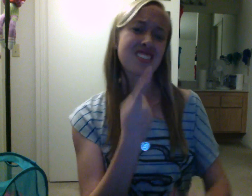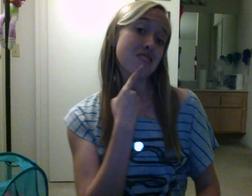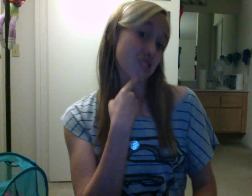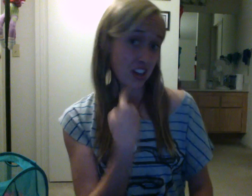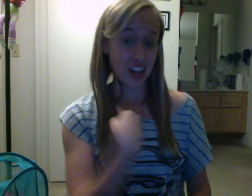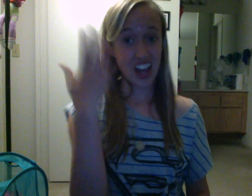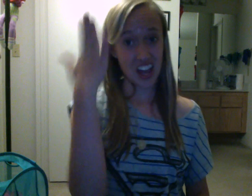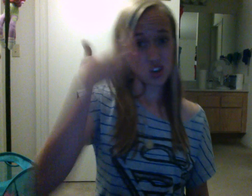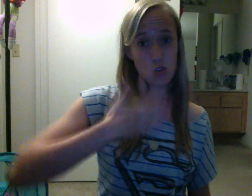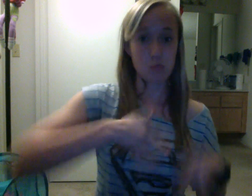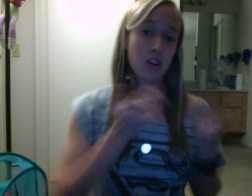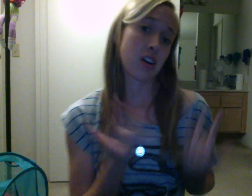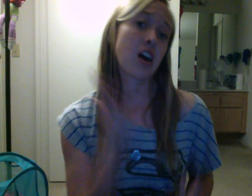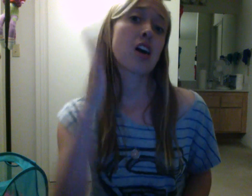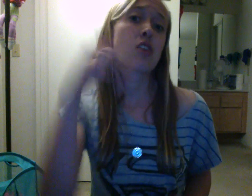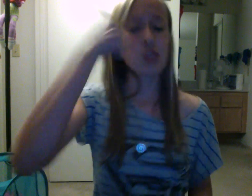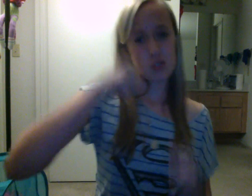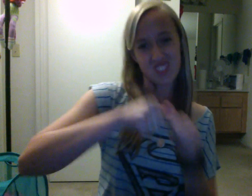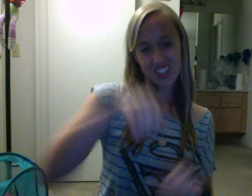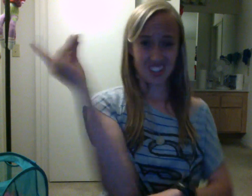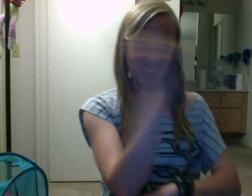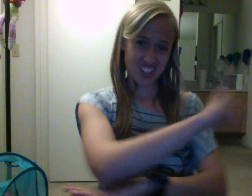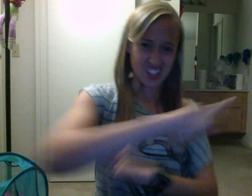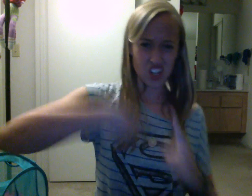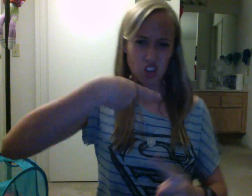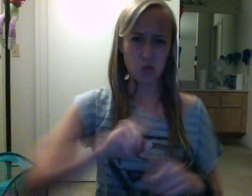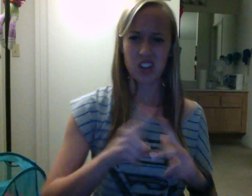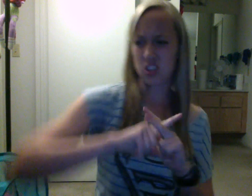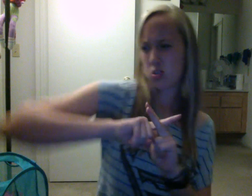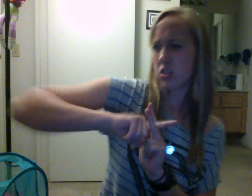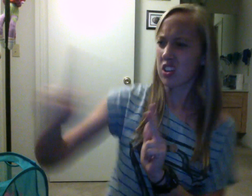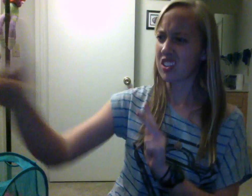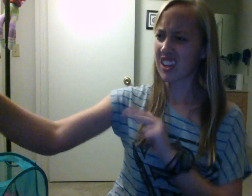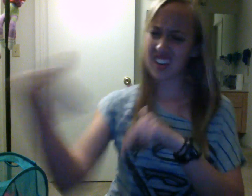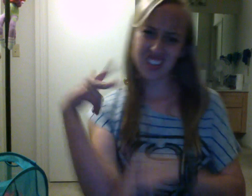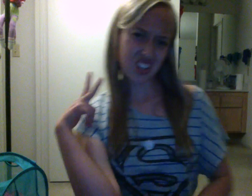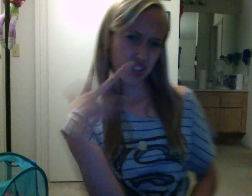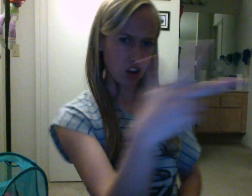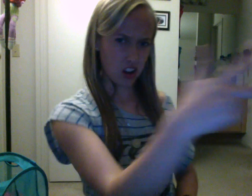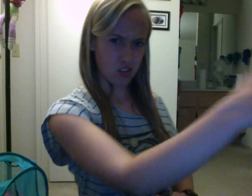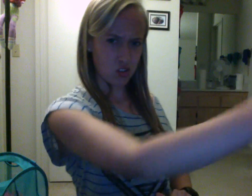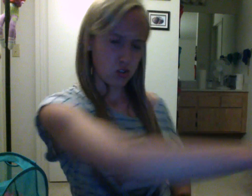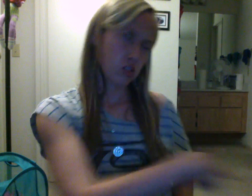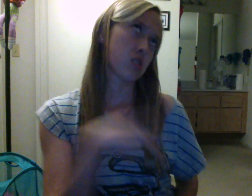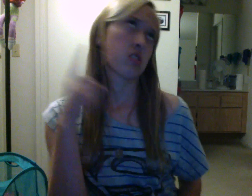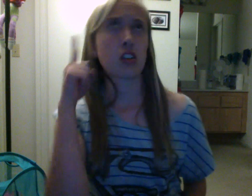suicide I know my heart will break the day When you peel out and drive away I